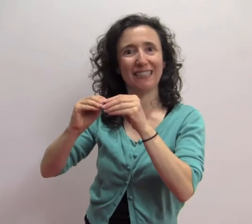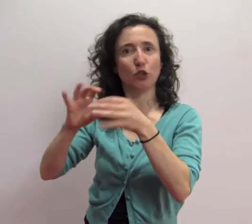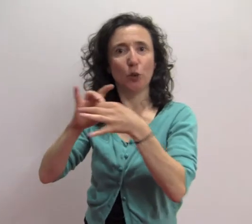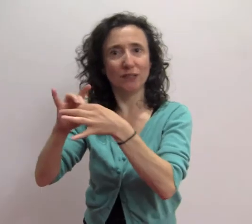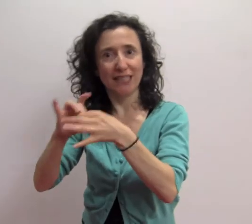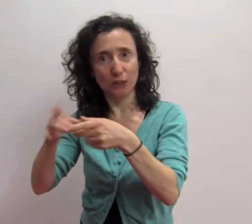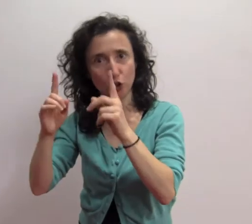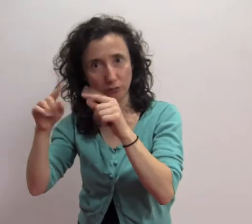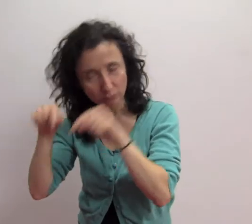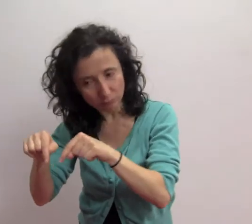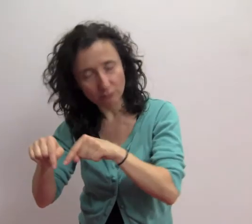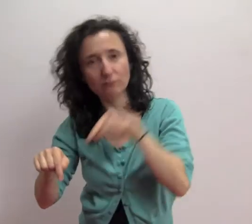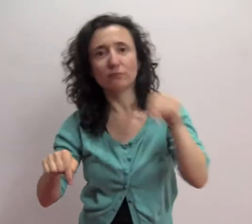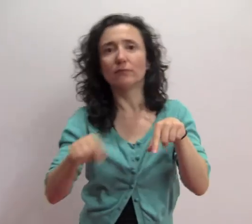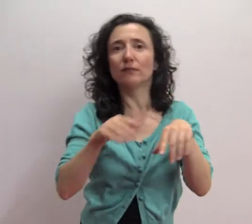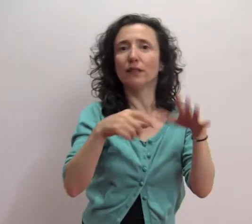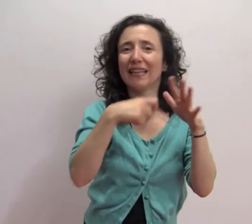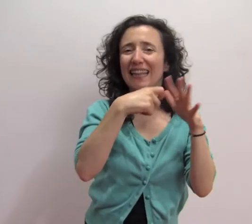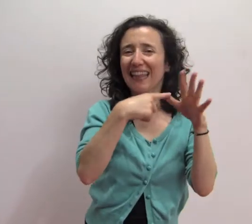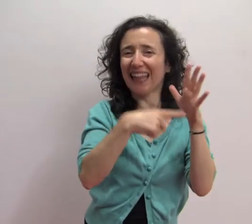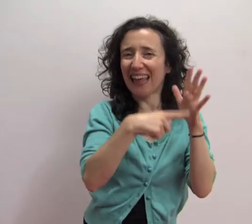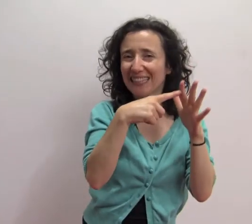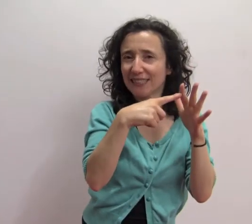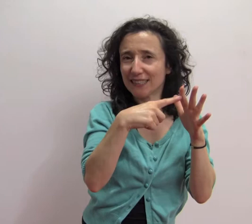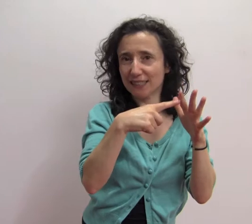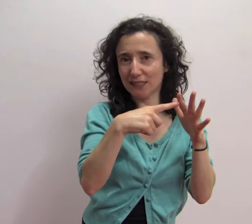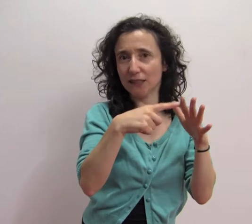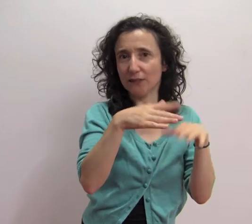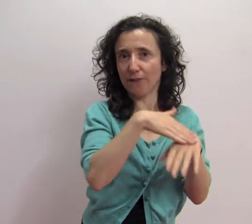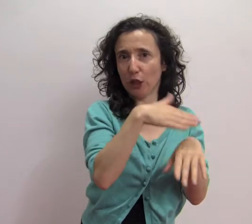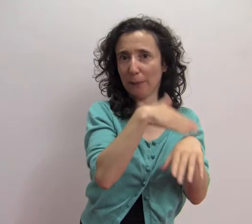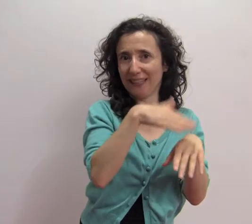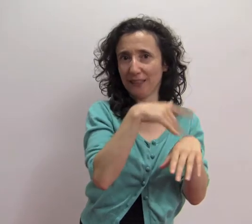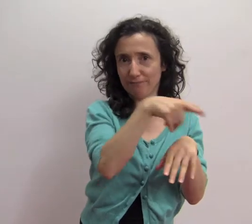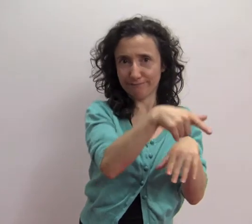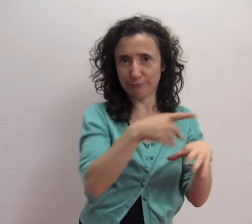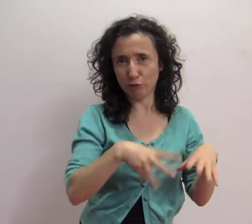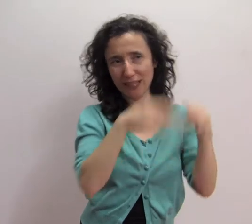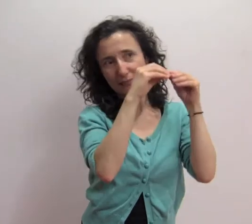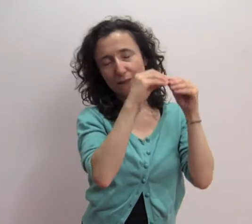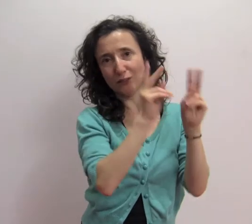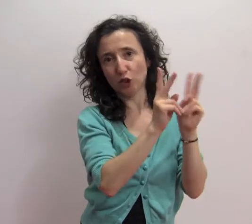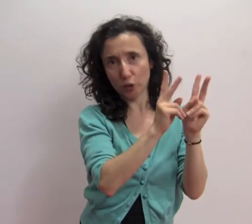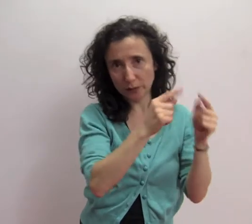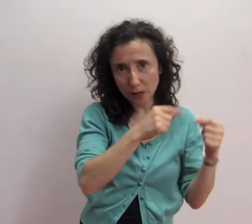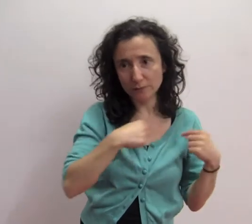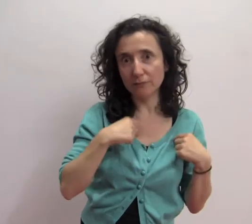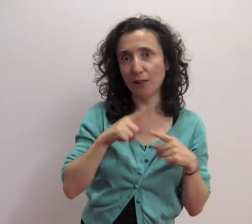He's our literary associate director. And we're also working with Kate Furby, and she's our creative